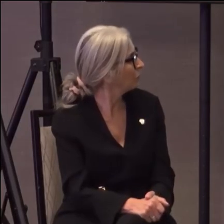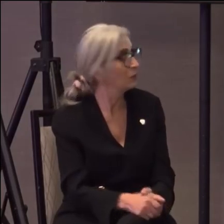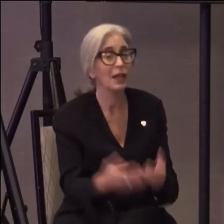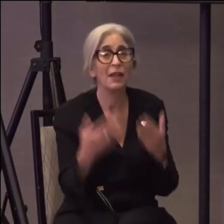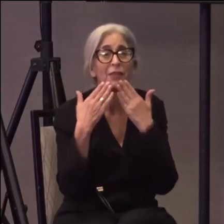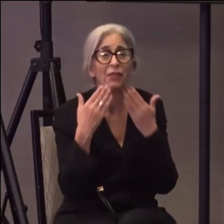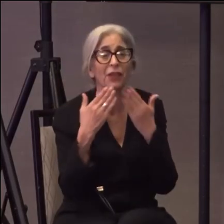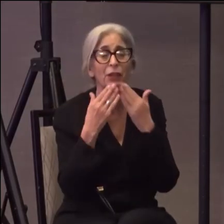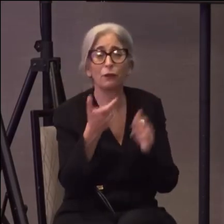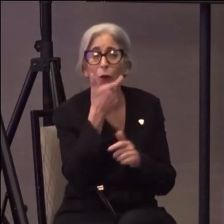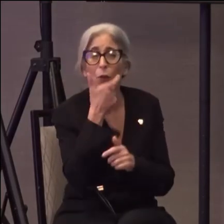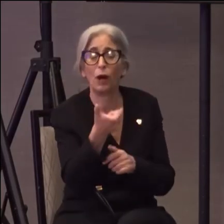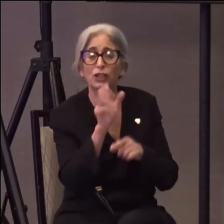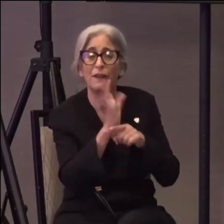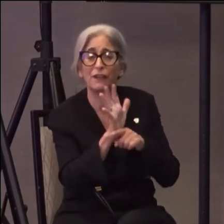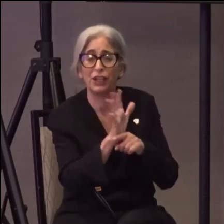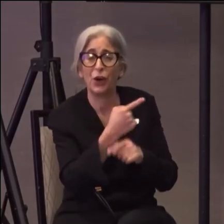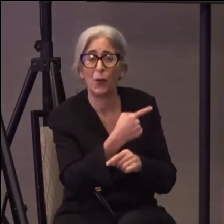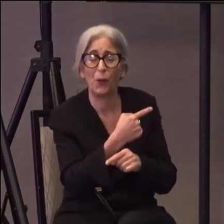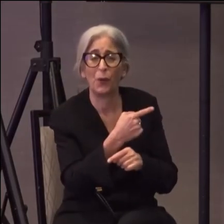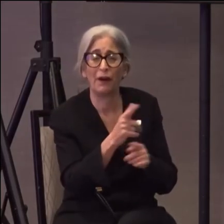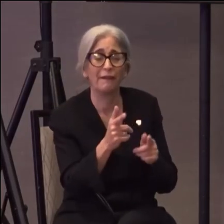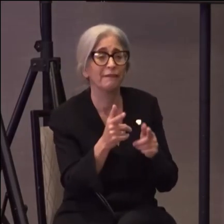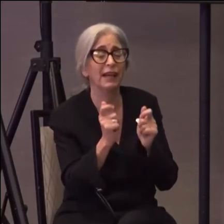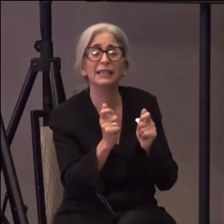Thanks everyone for watching the video.